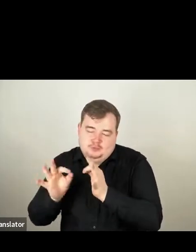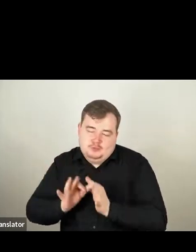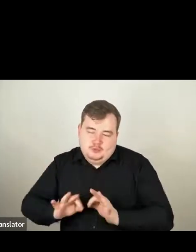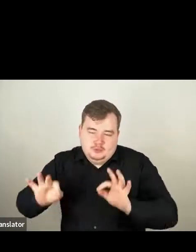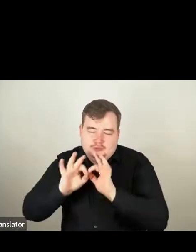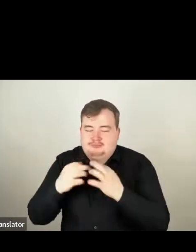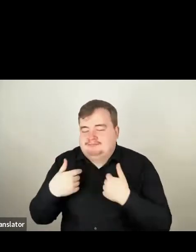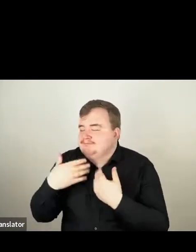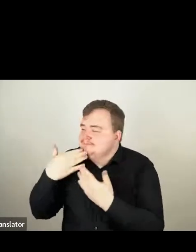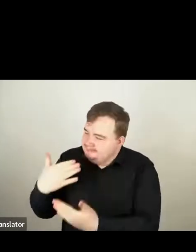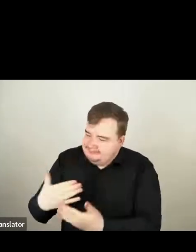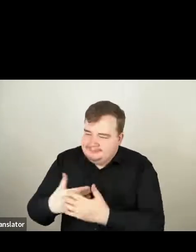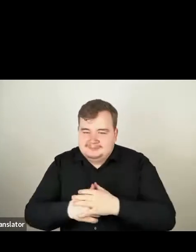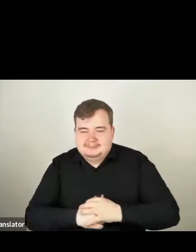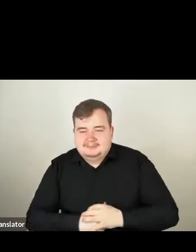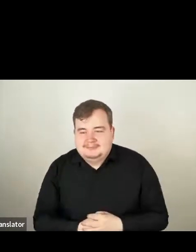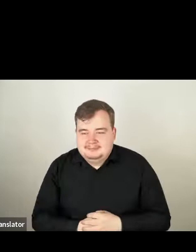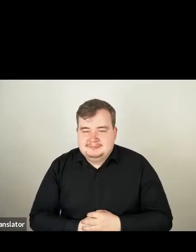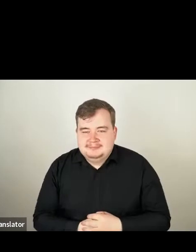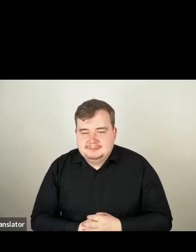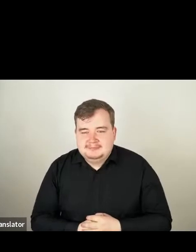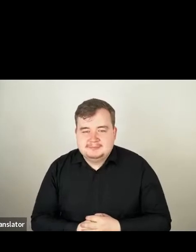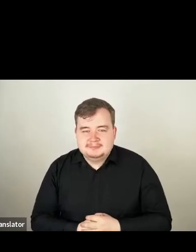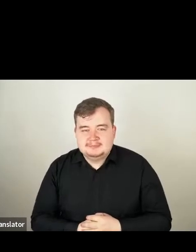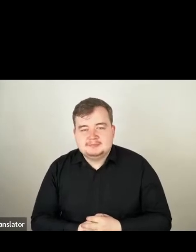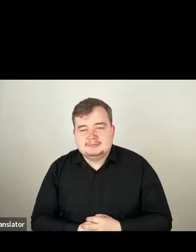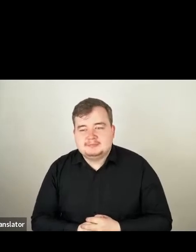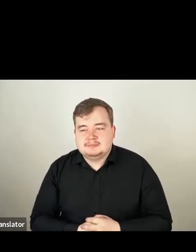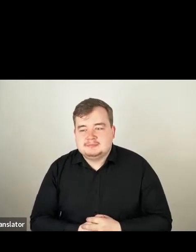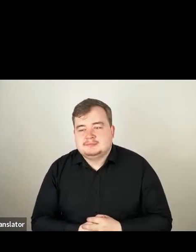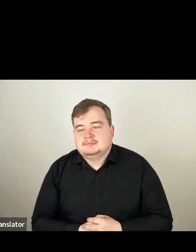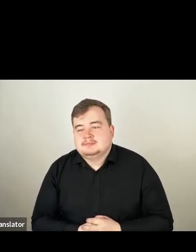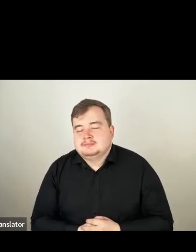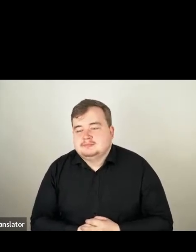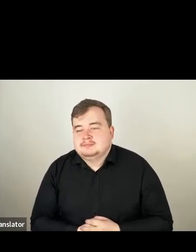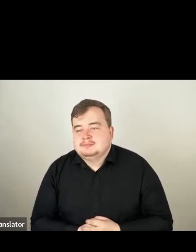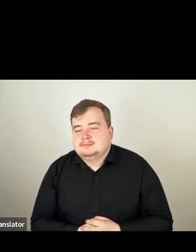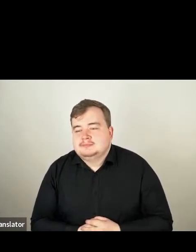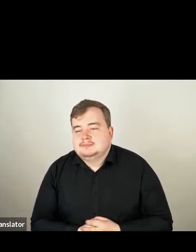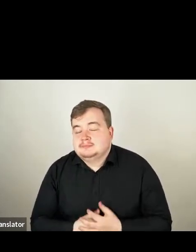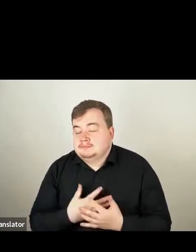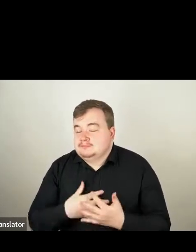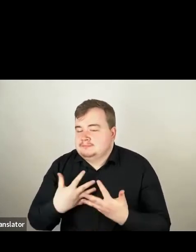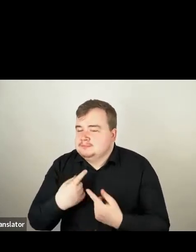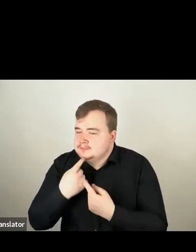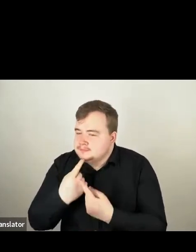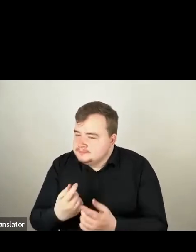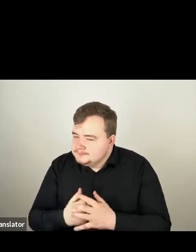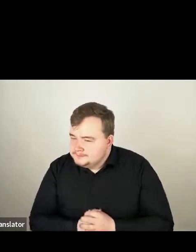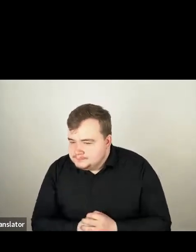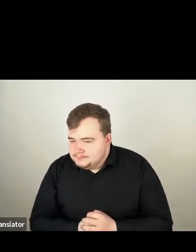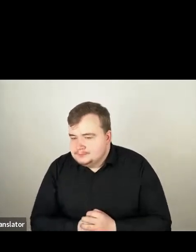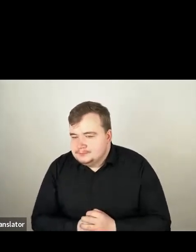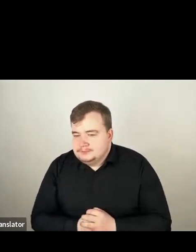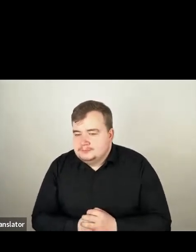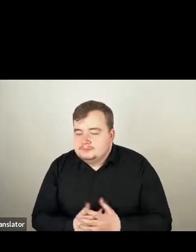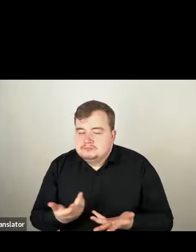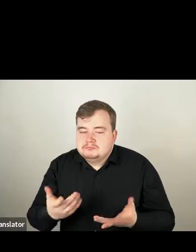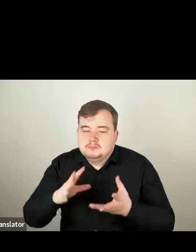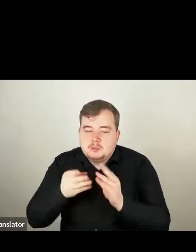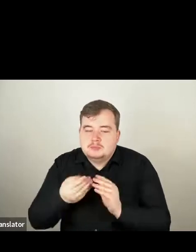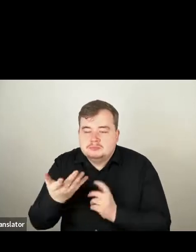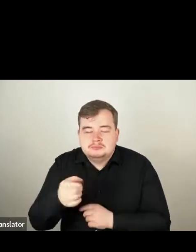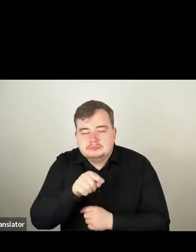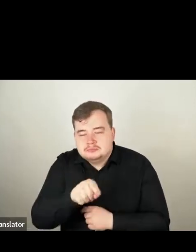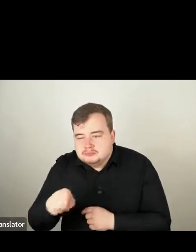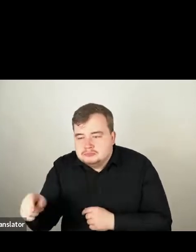to echo the words of Hanna and Madam President as well, as you know that